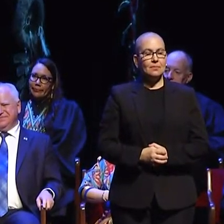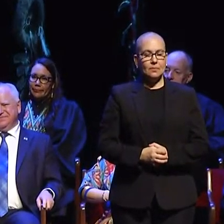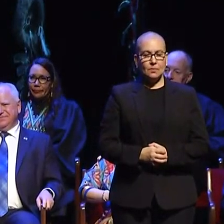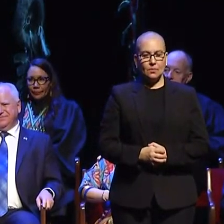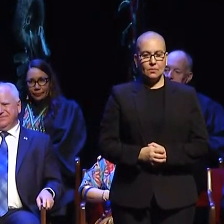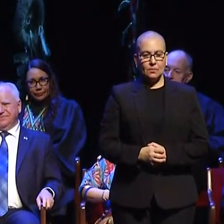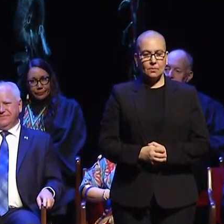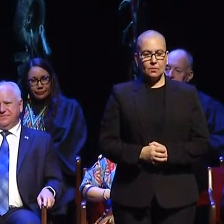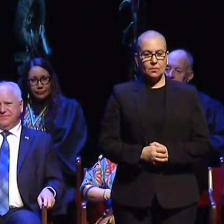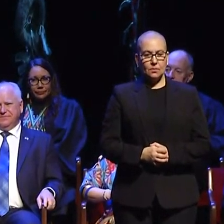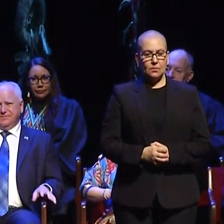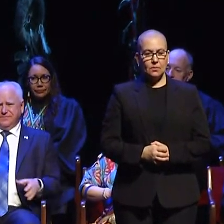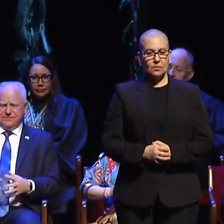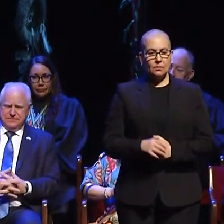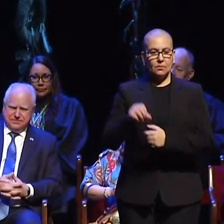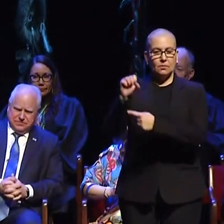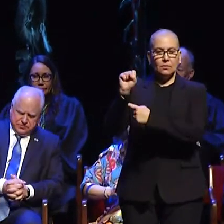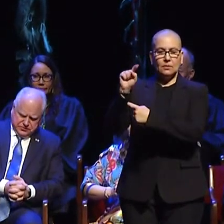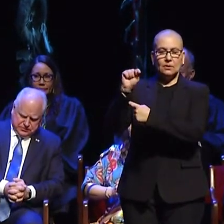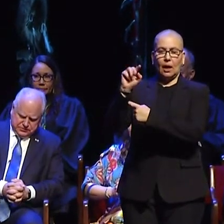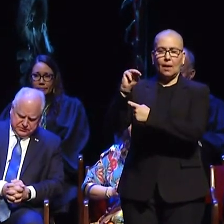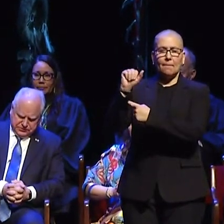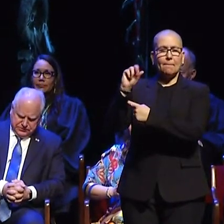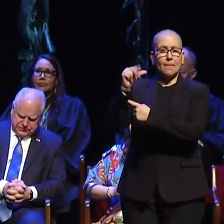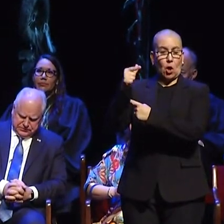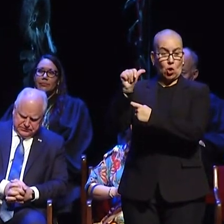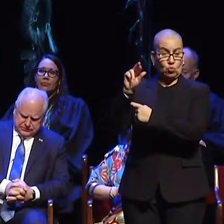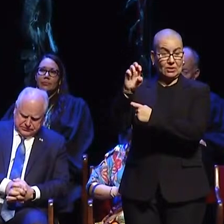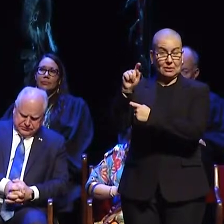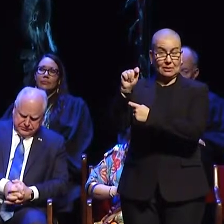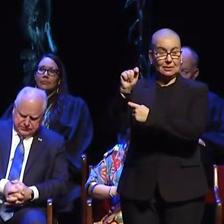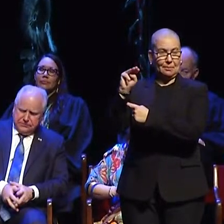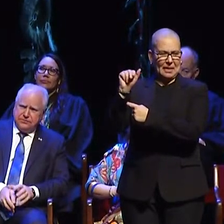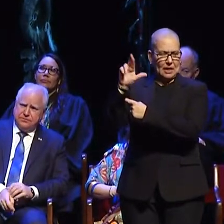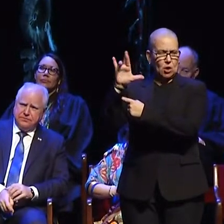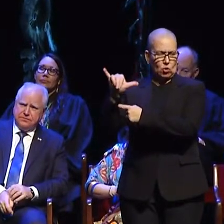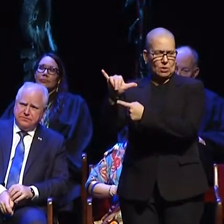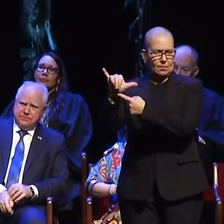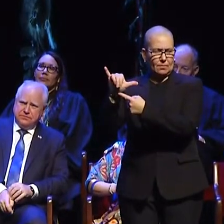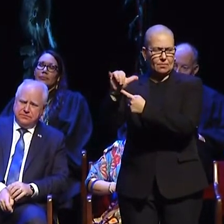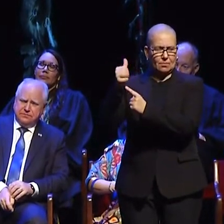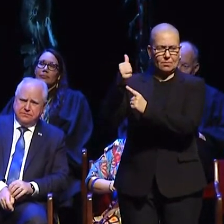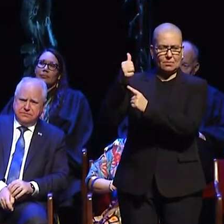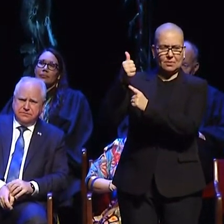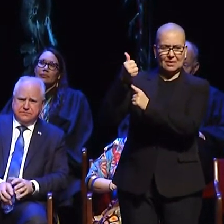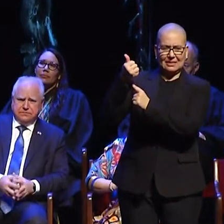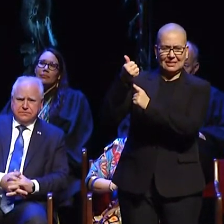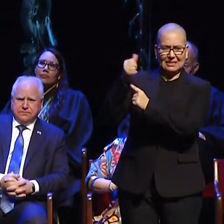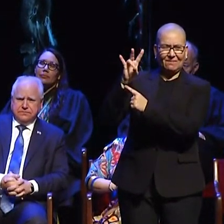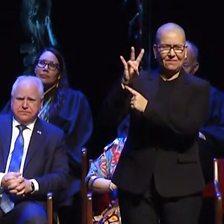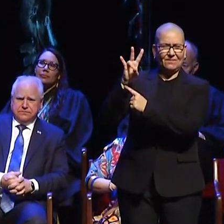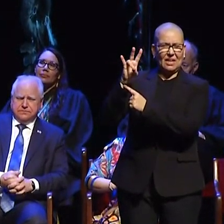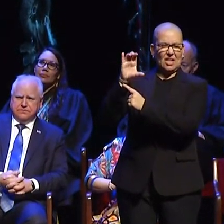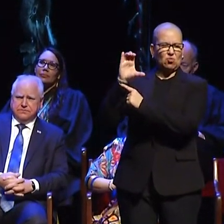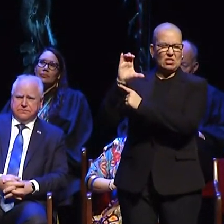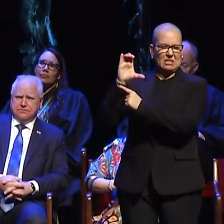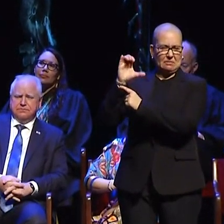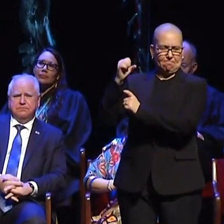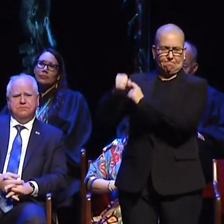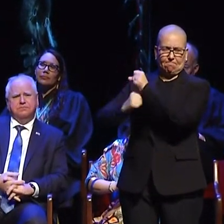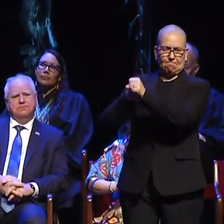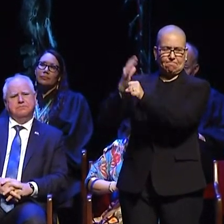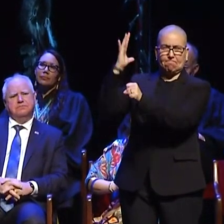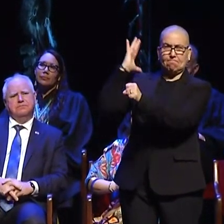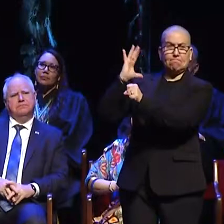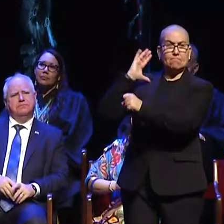St. Margaret Mary Alacoque, a 17th century French visitation nun and mystic,